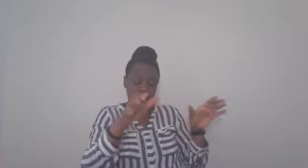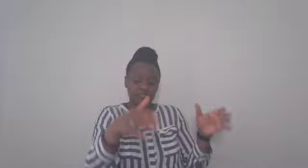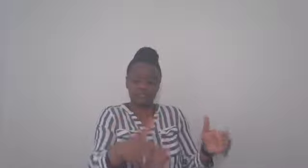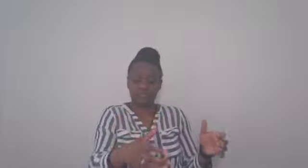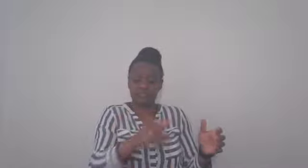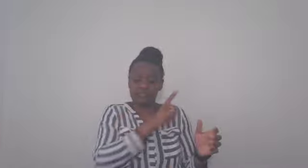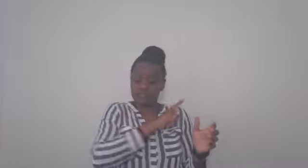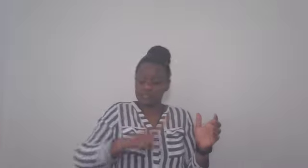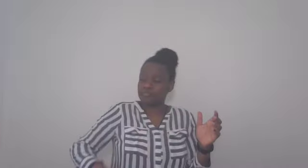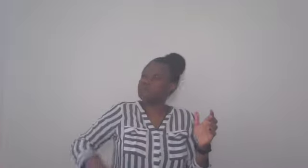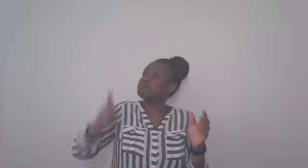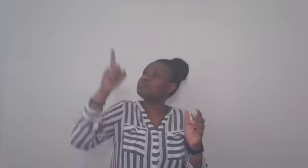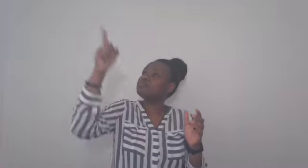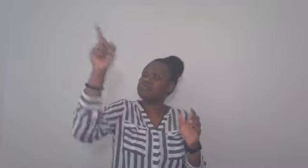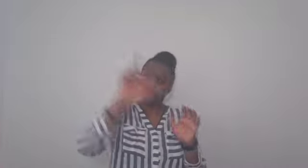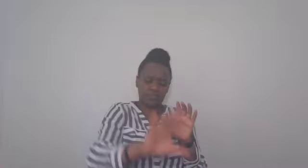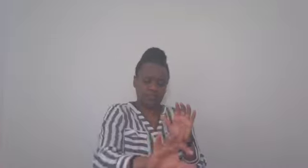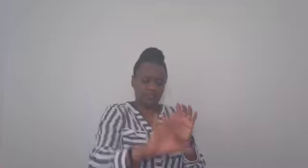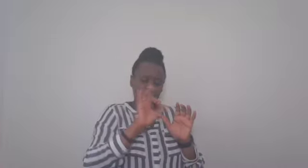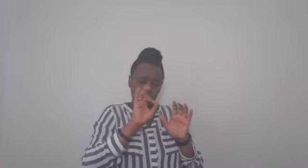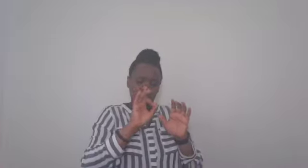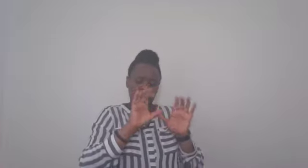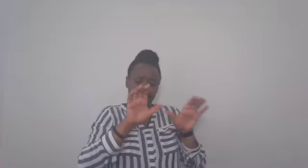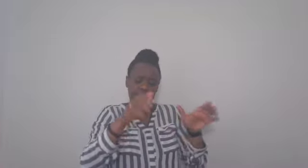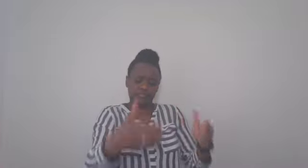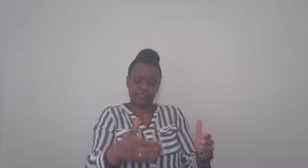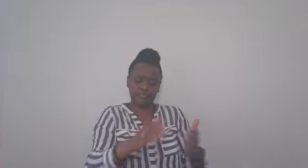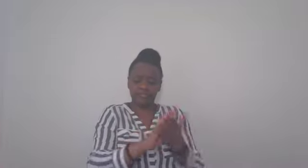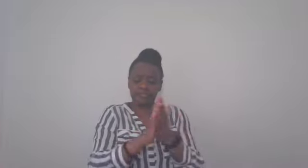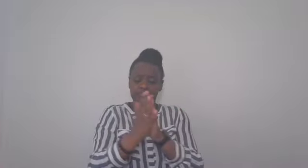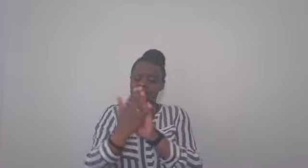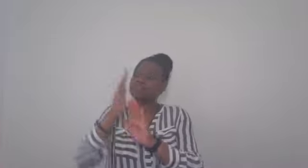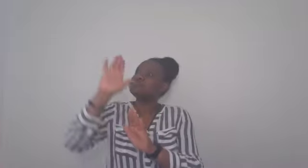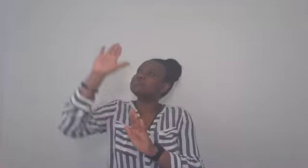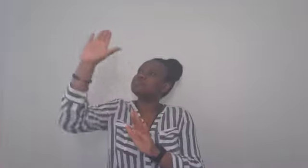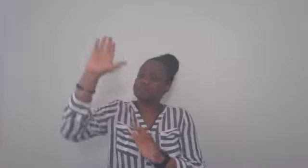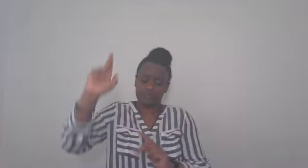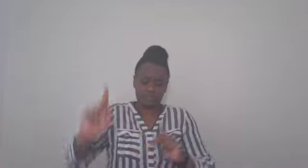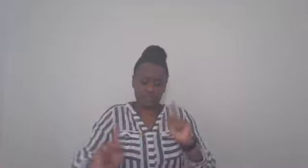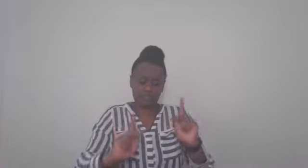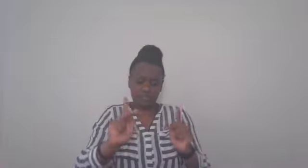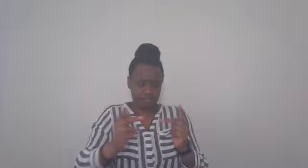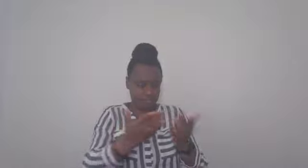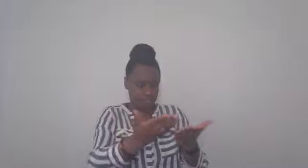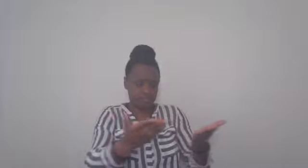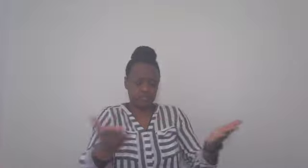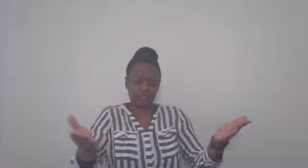blessed the people the Lord has chosen to be his own.